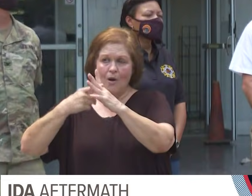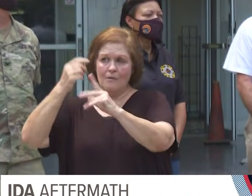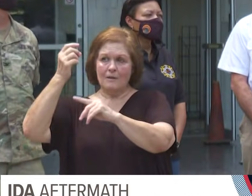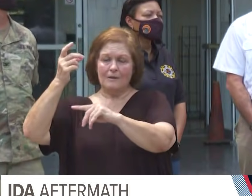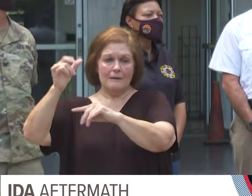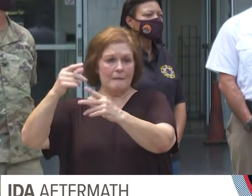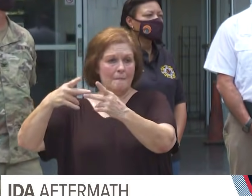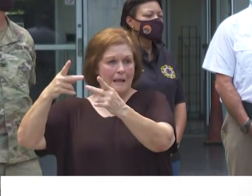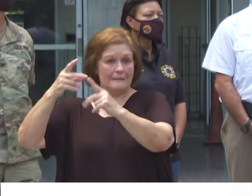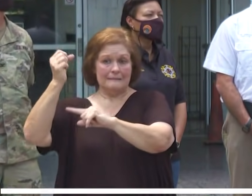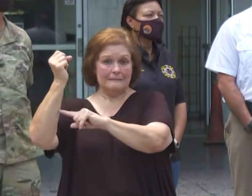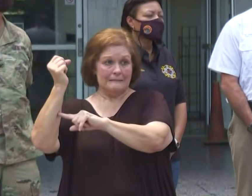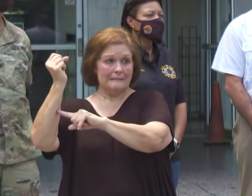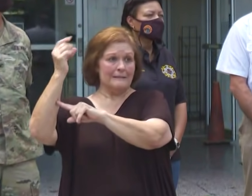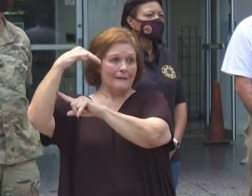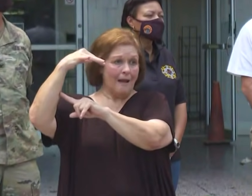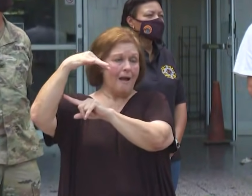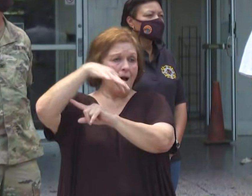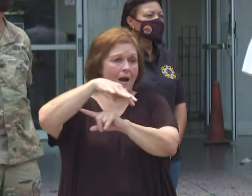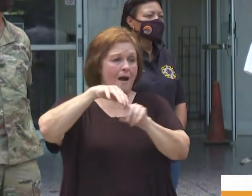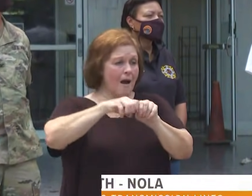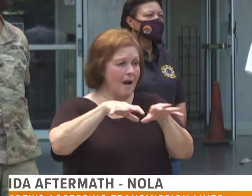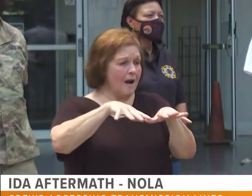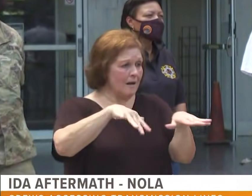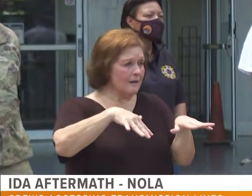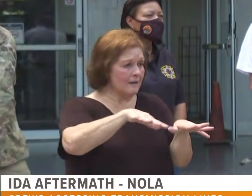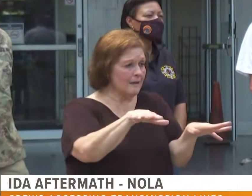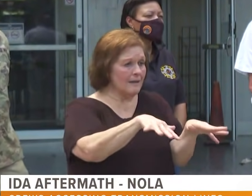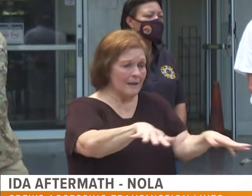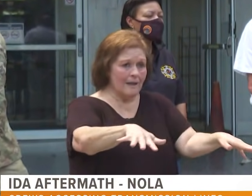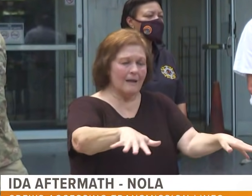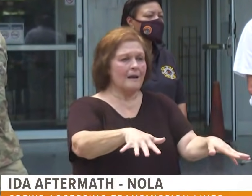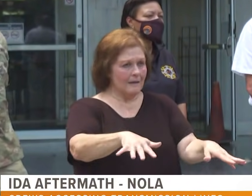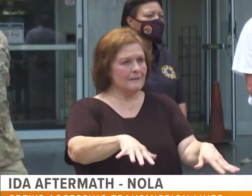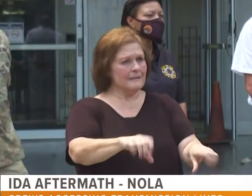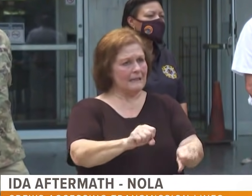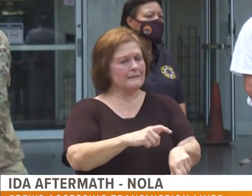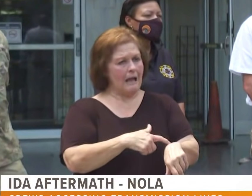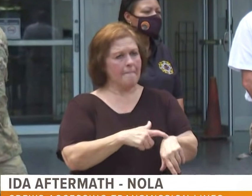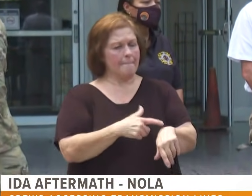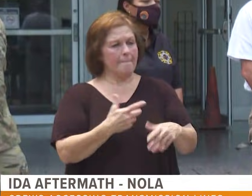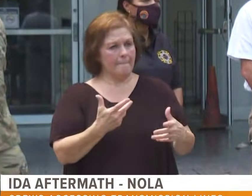your home. That requires a lot of legwork. But again, we'll have more information on that timeline this afternoon.